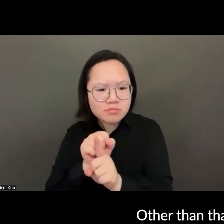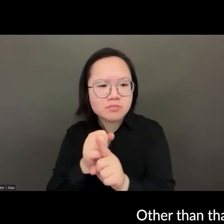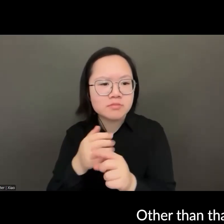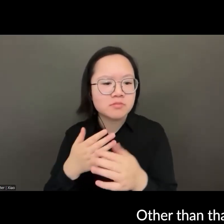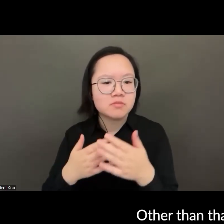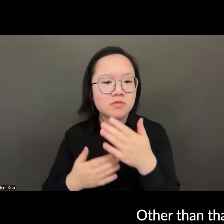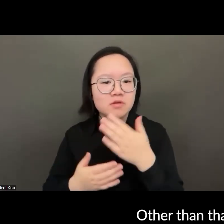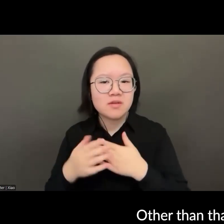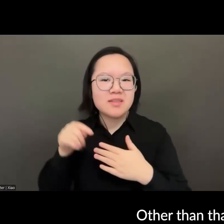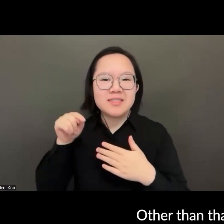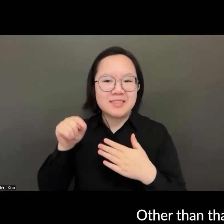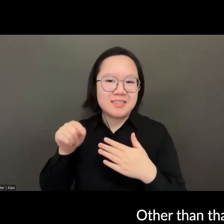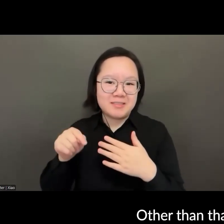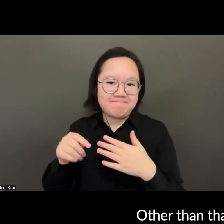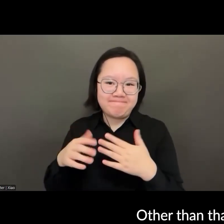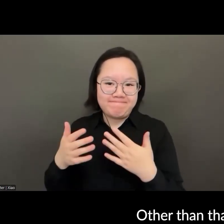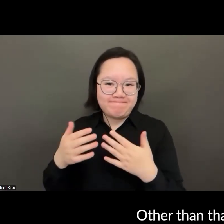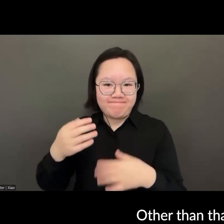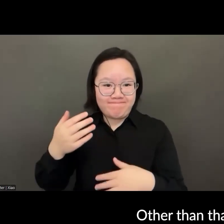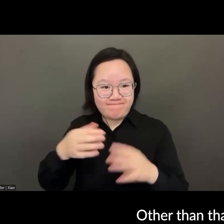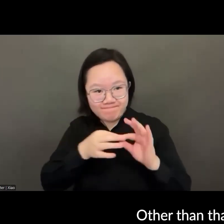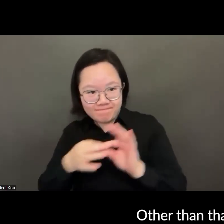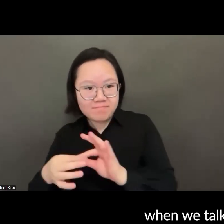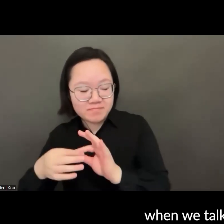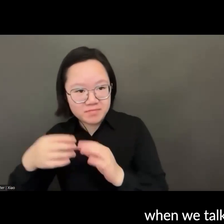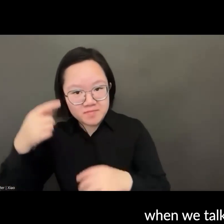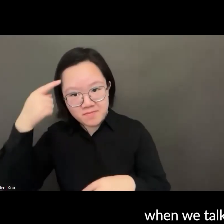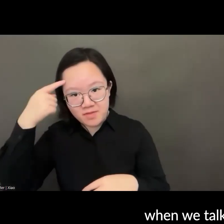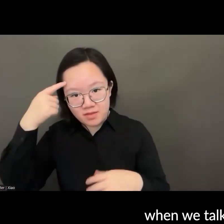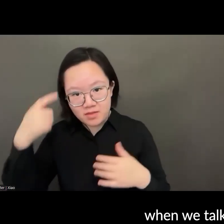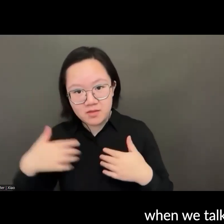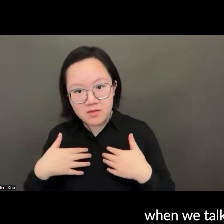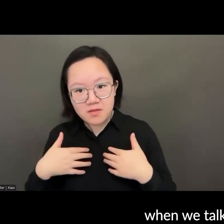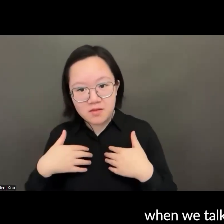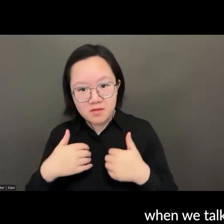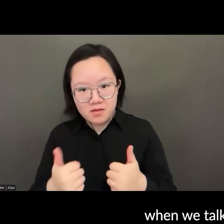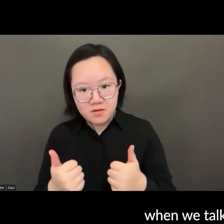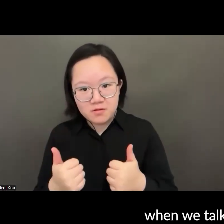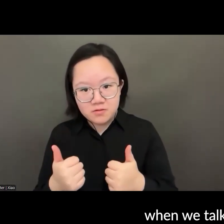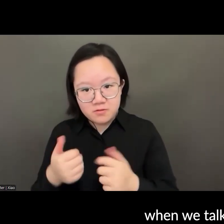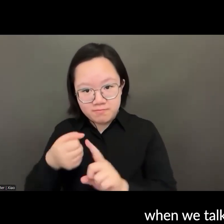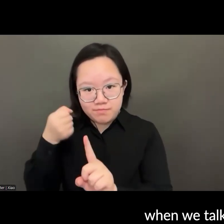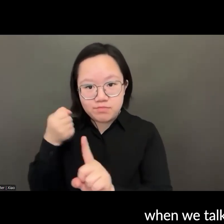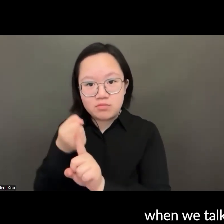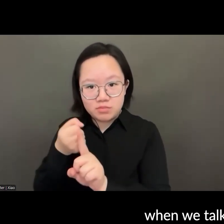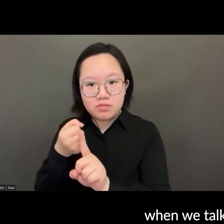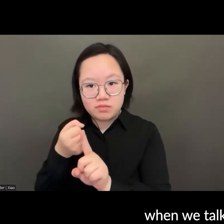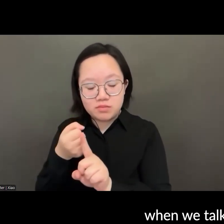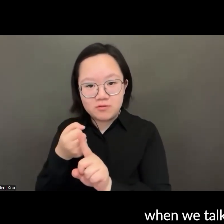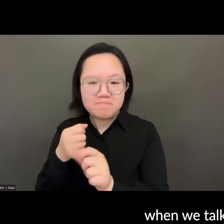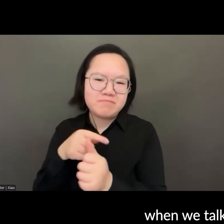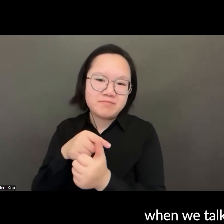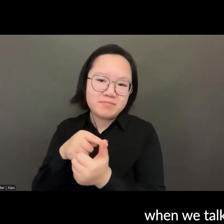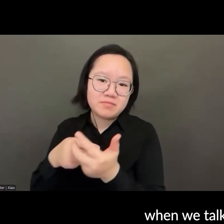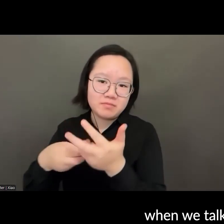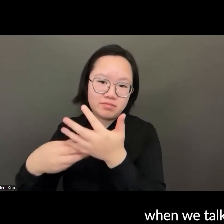that, about employment, financial independence, when we talk about it, every